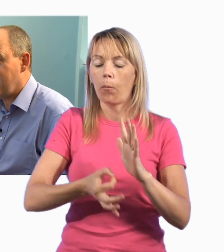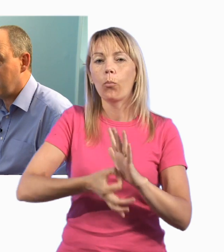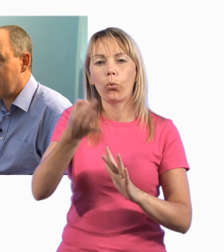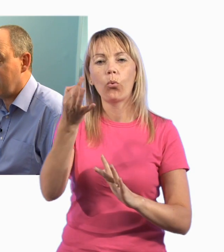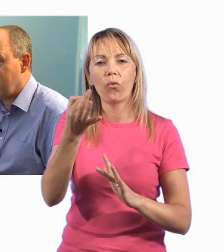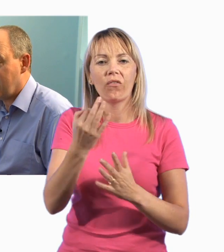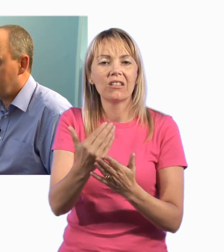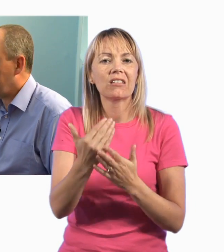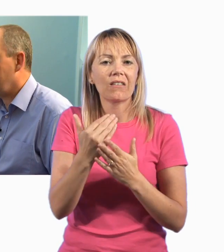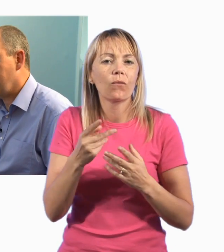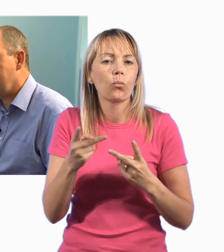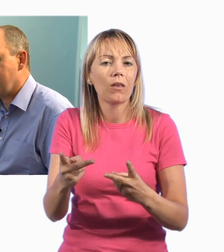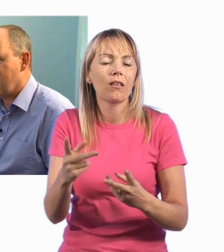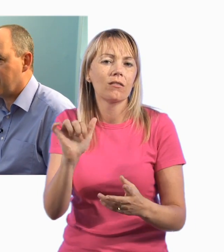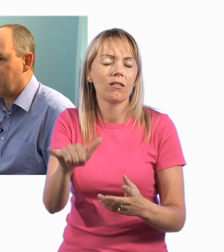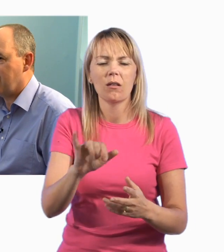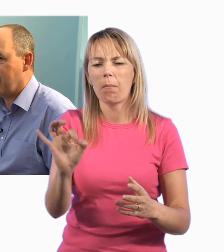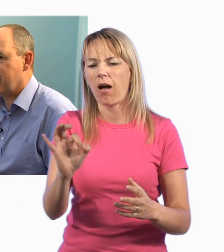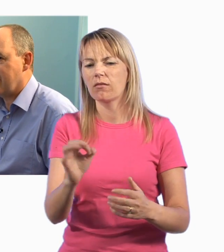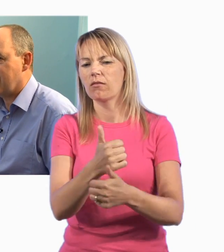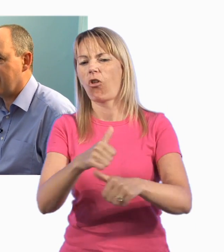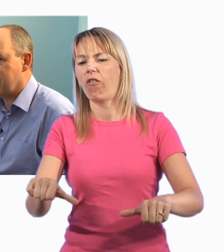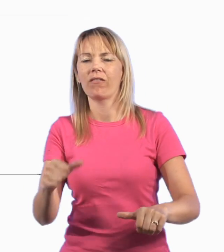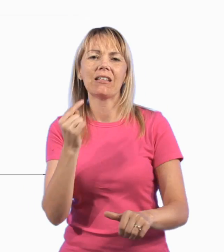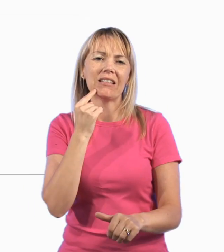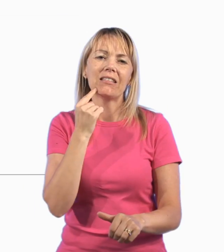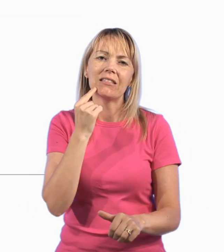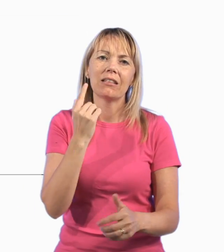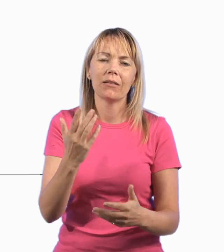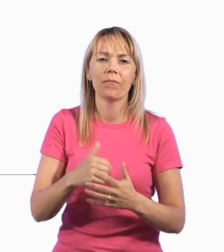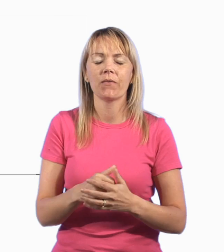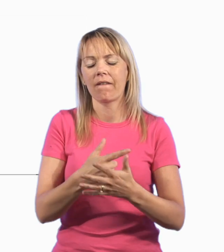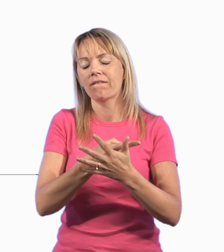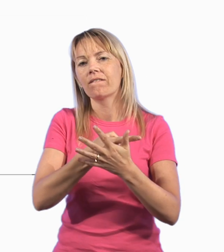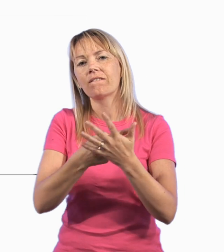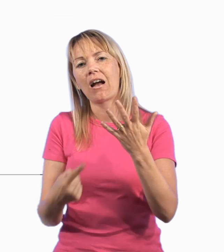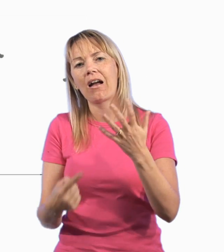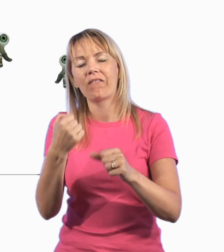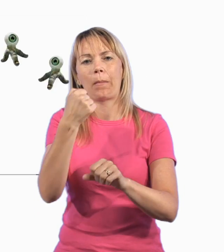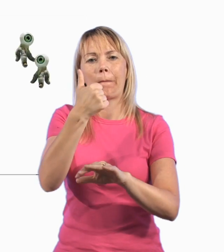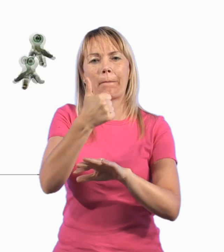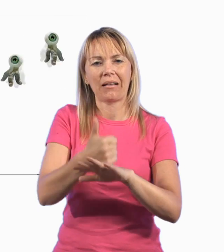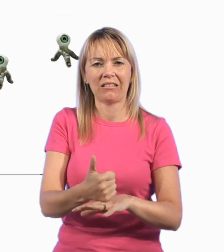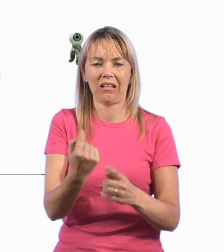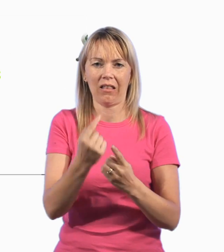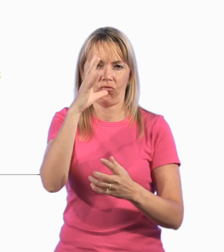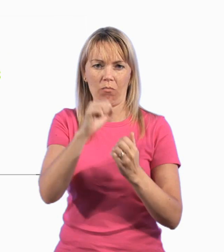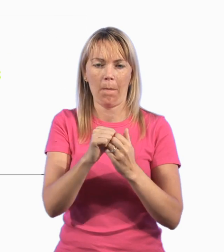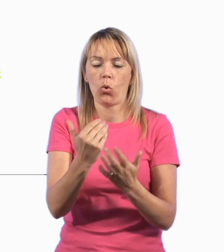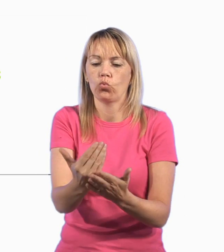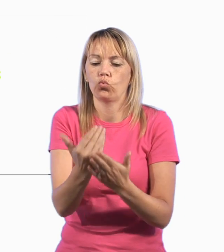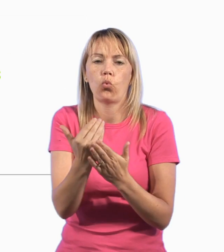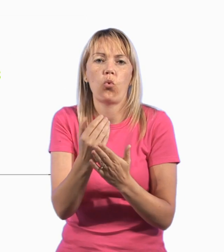food safety practices, but there's nothing there that can't be put right pretty easily. So there are 5 basic things to remember. Store your food